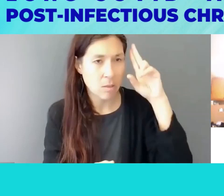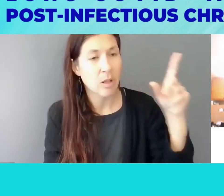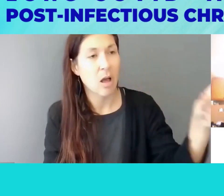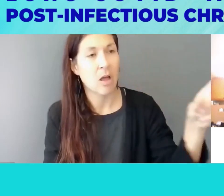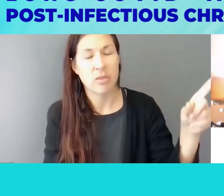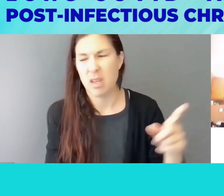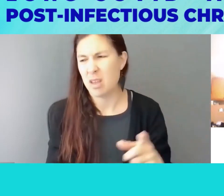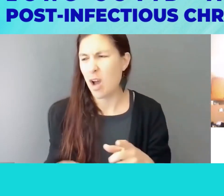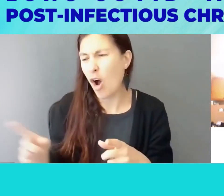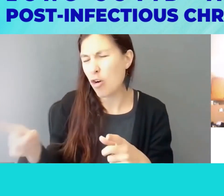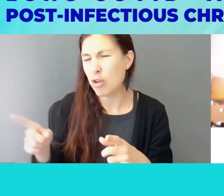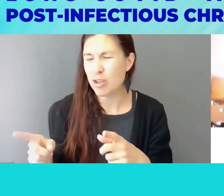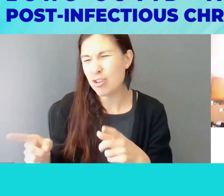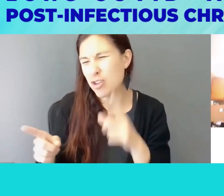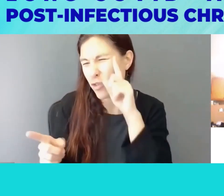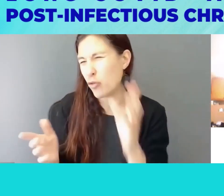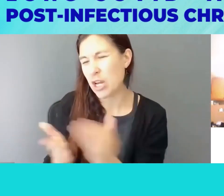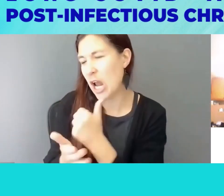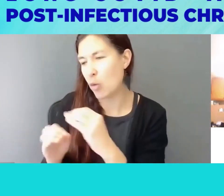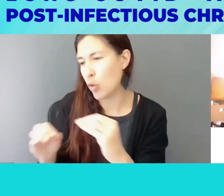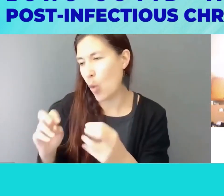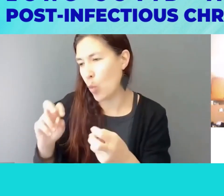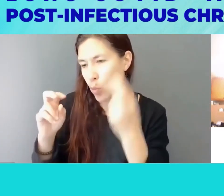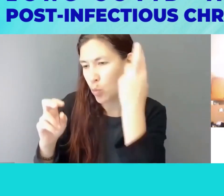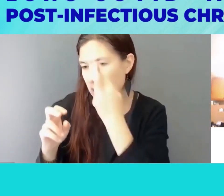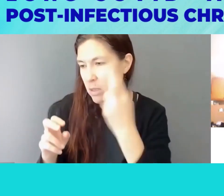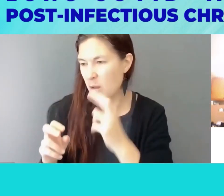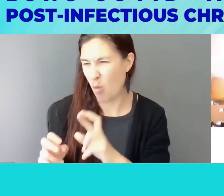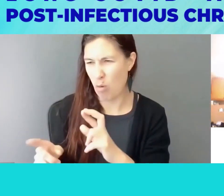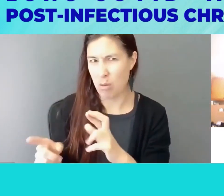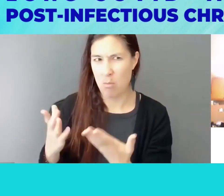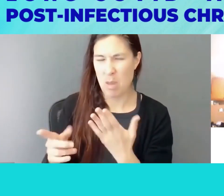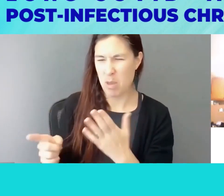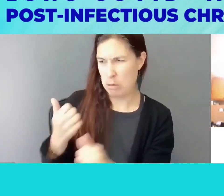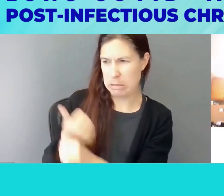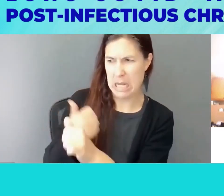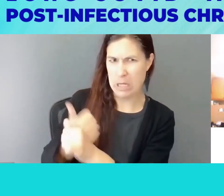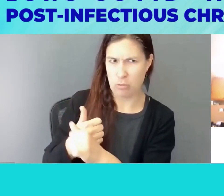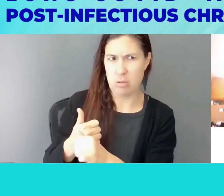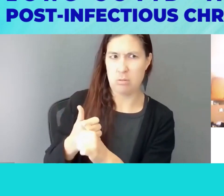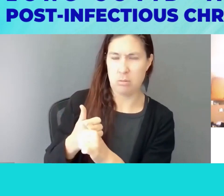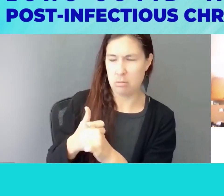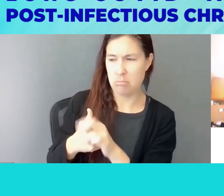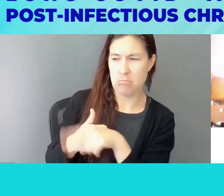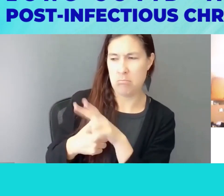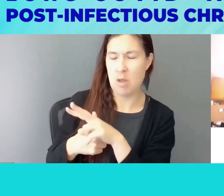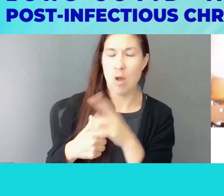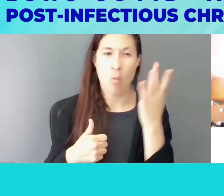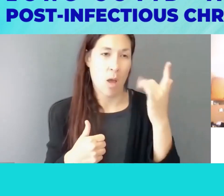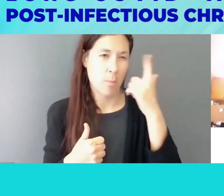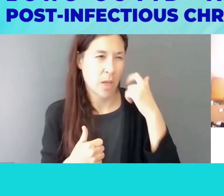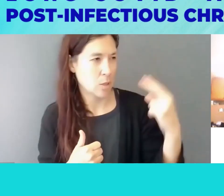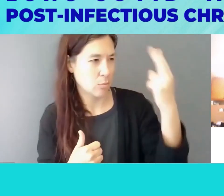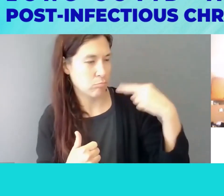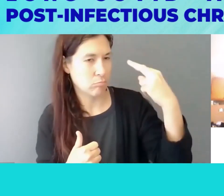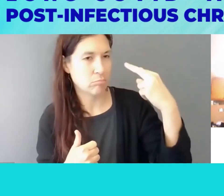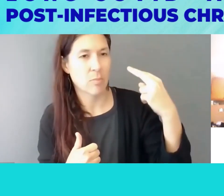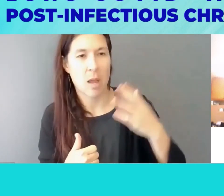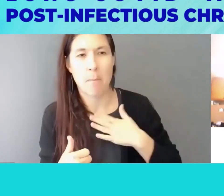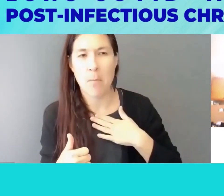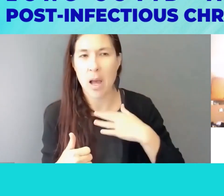do exist, many people with ME/CFS, myself included, are not receiving what they're entitled to on the federal, state, or local level because it